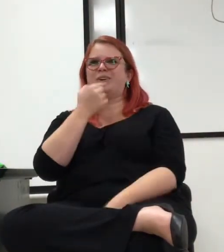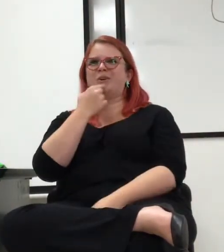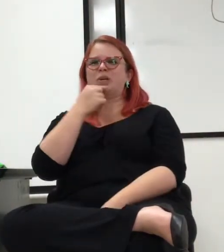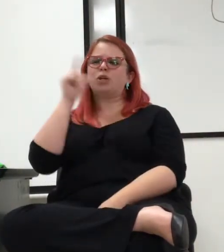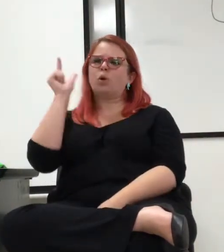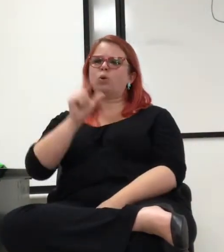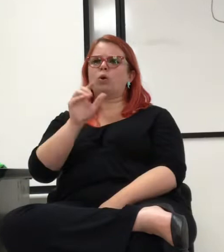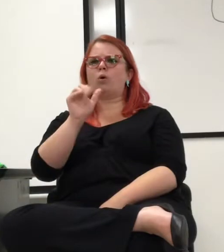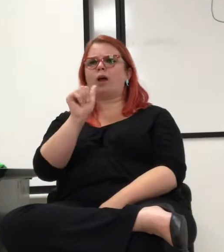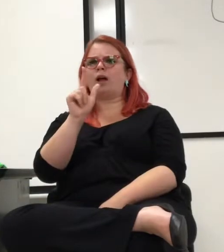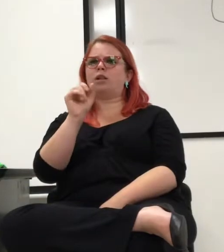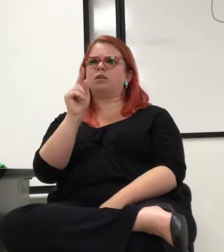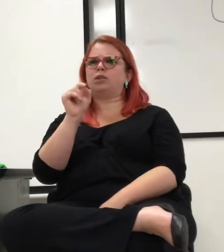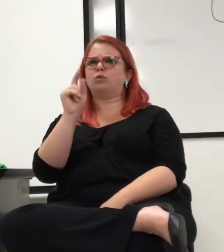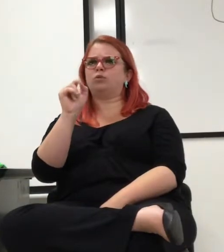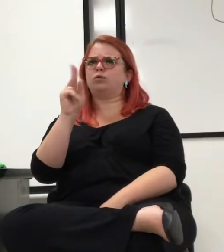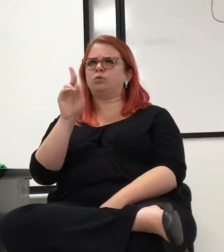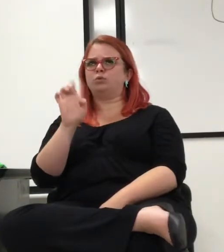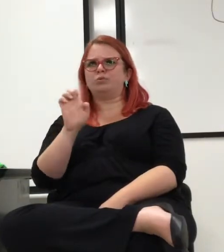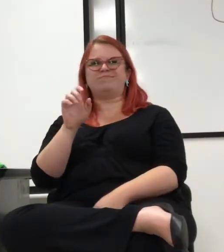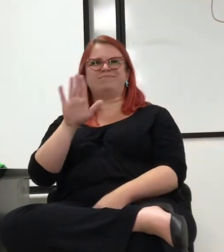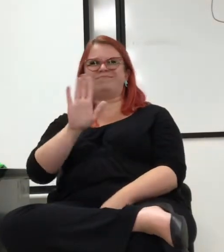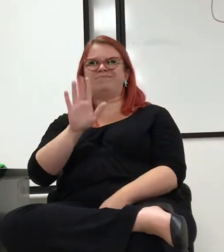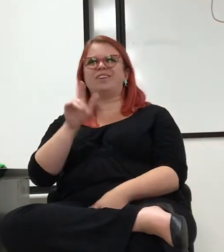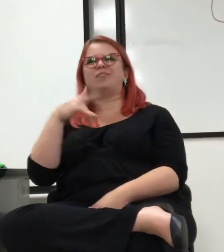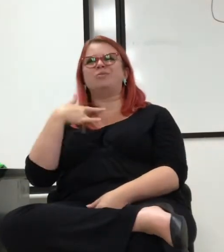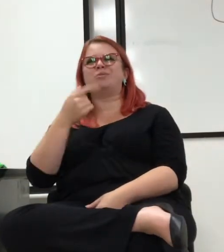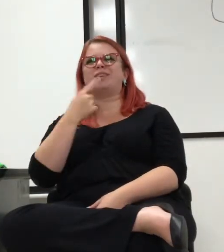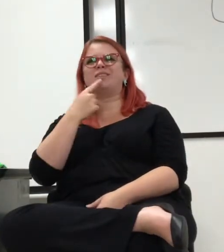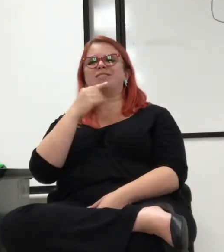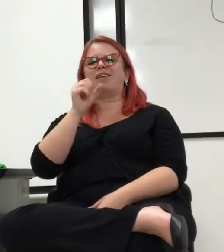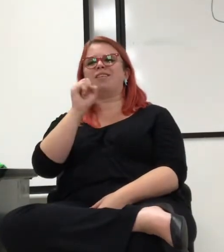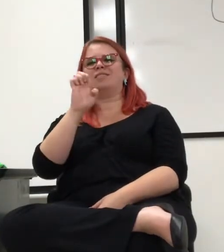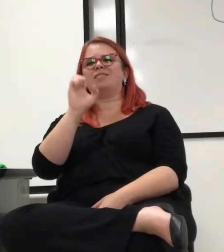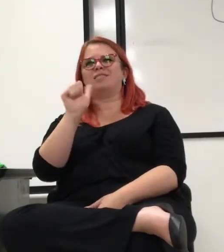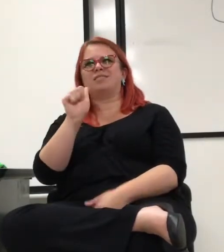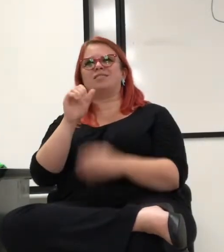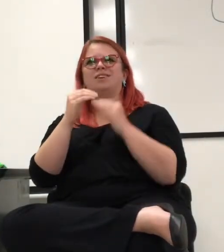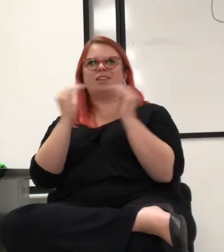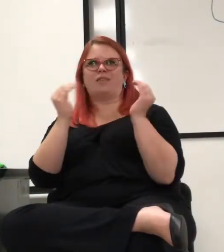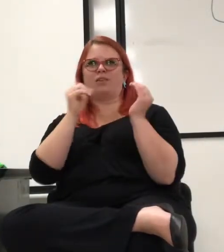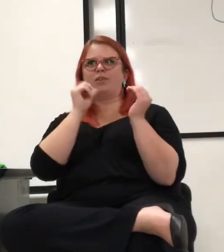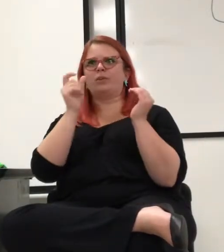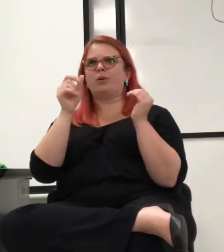level. Okay. And they don't say high altitude, they just say altitude.